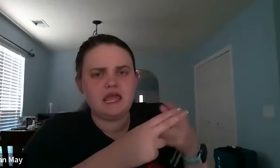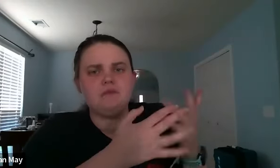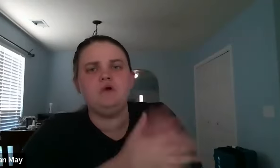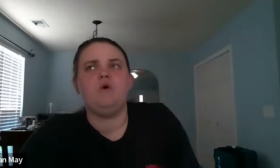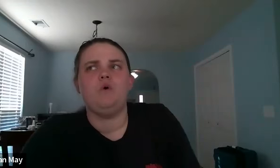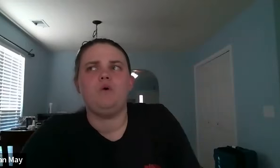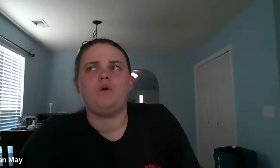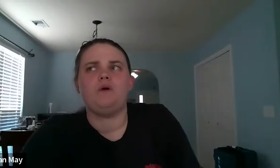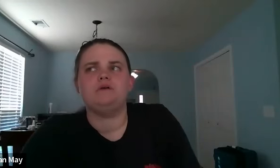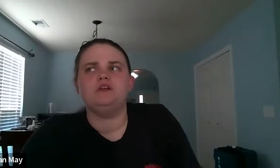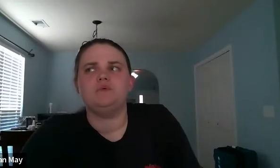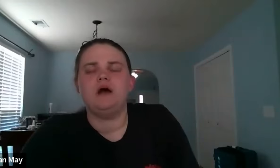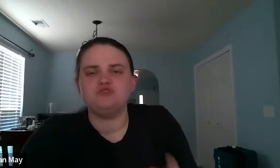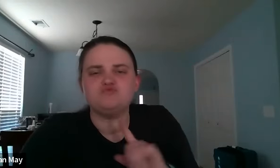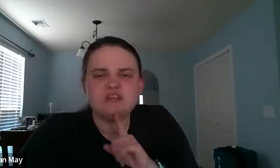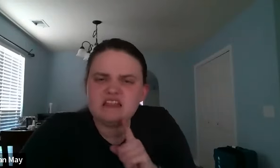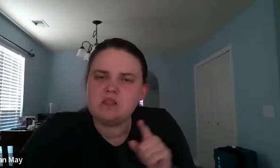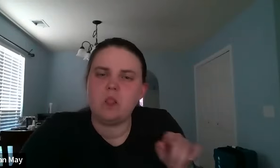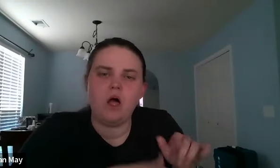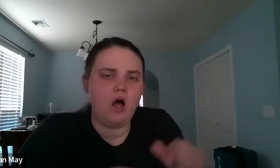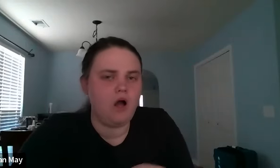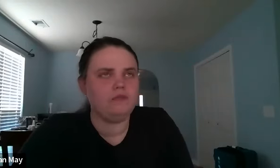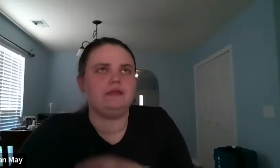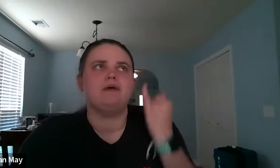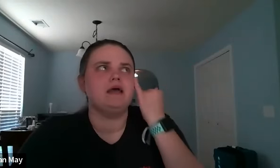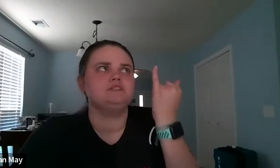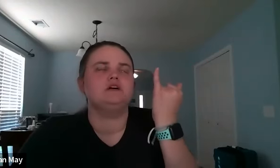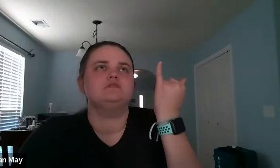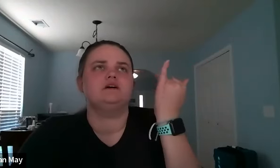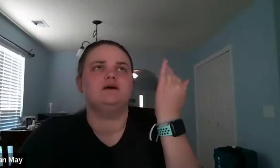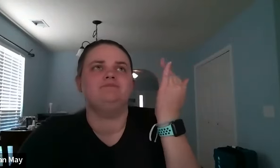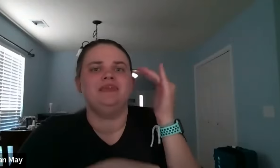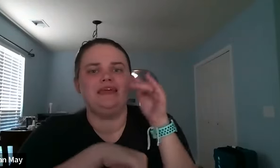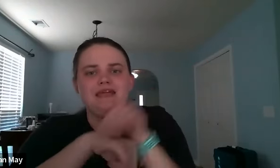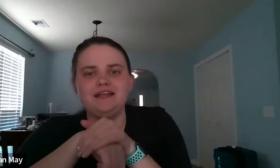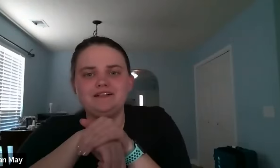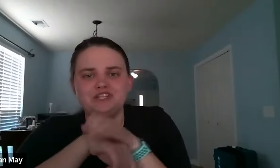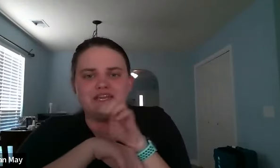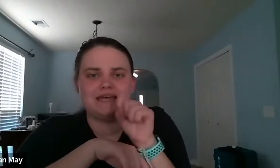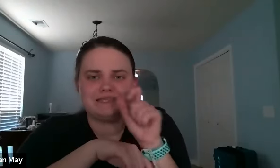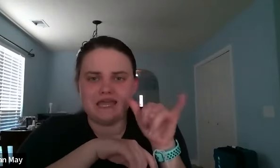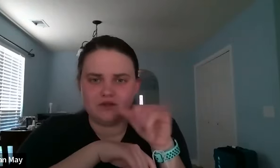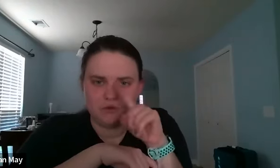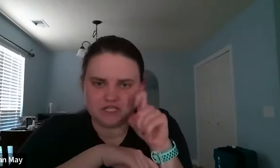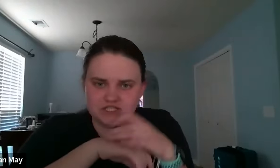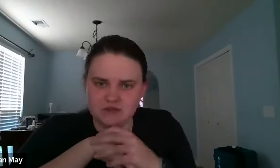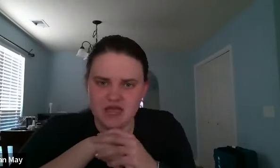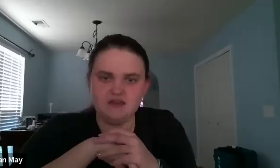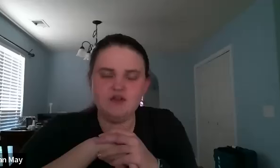name? Or, you know, we'll have those really long, like imagine those English, like essay questions we had, where